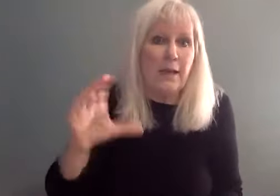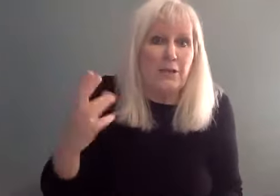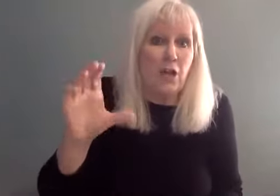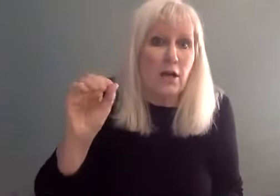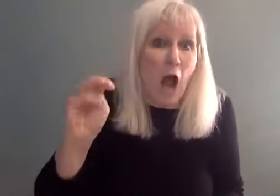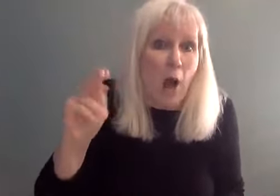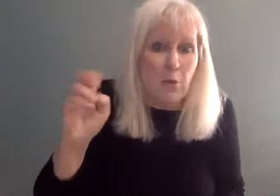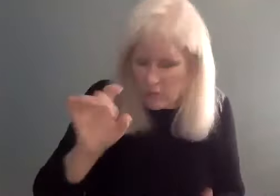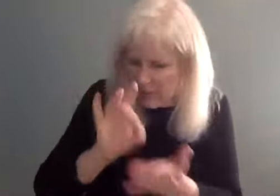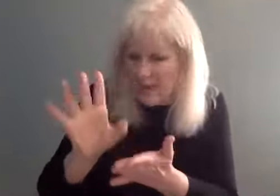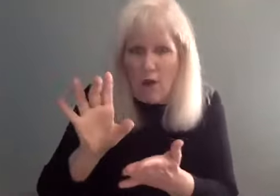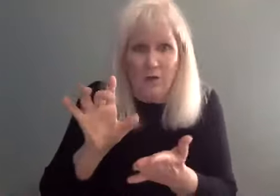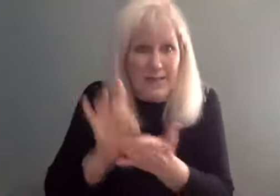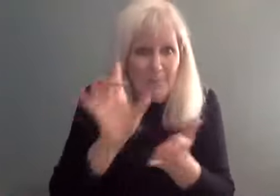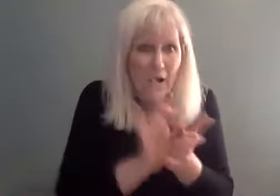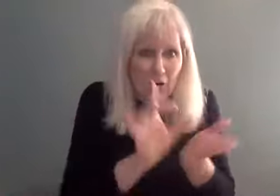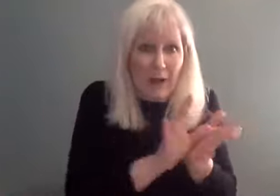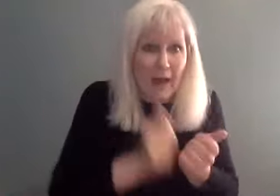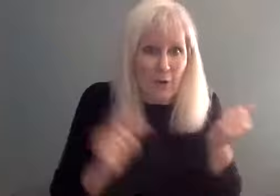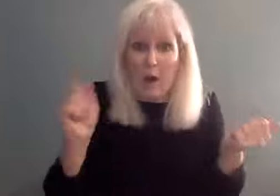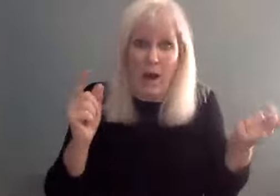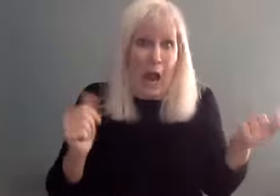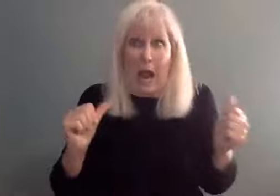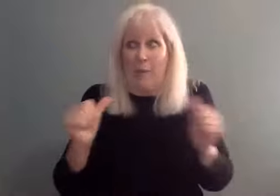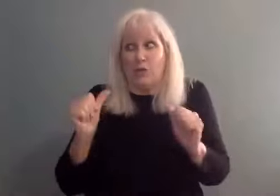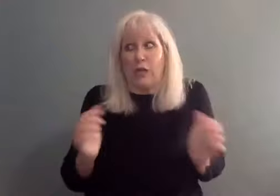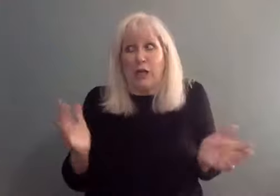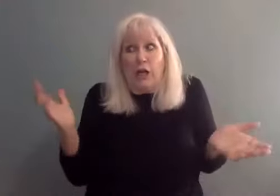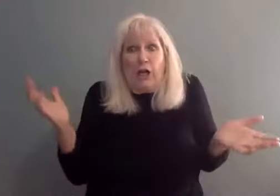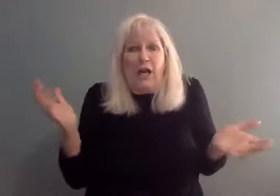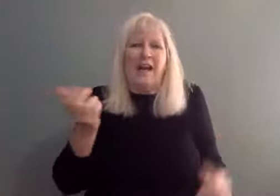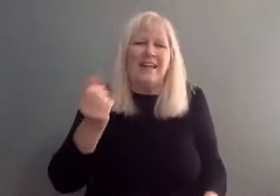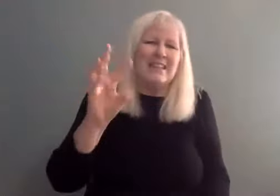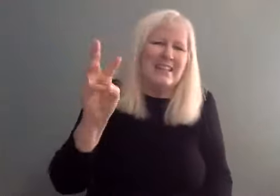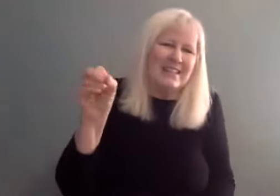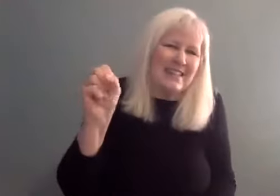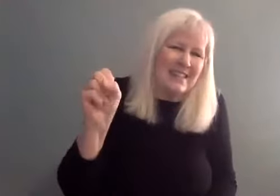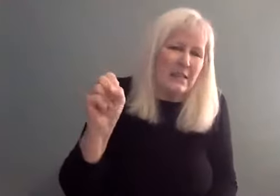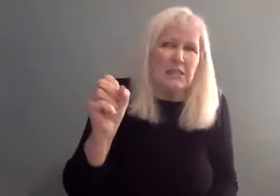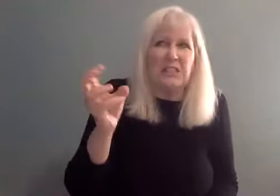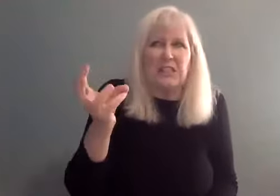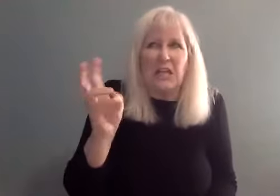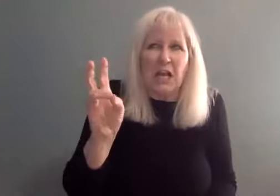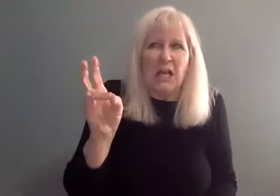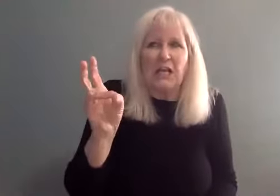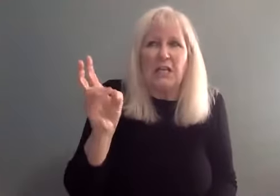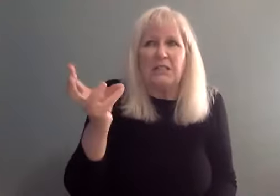because I'm a drinker. And it was the late 60s and into the 70s, and people were doing a lot of other things, but